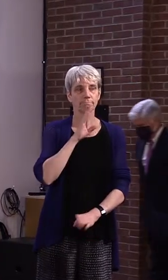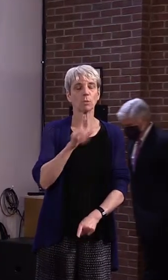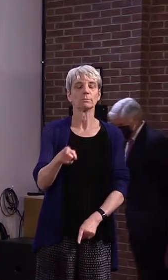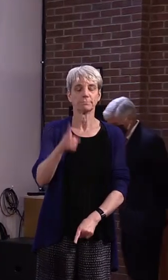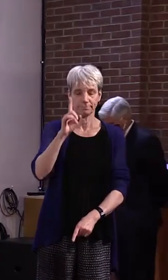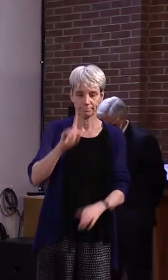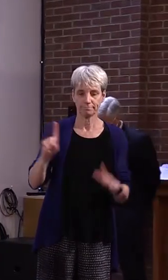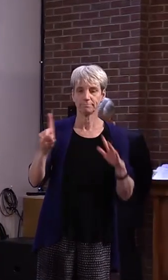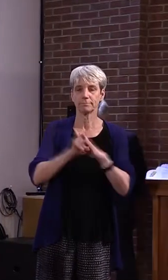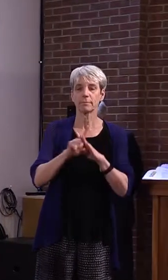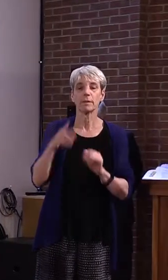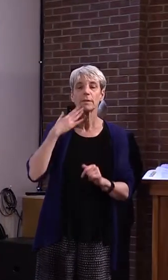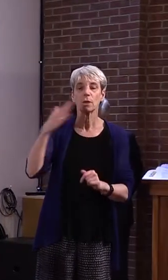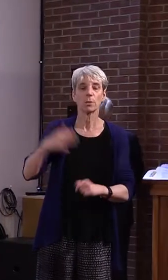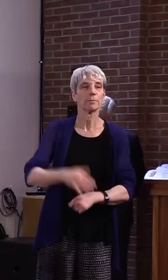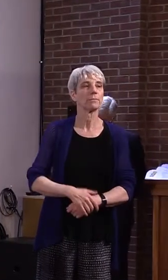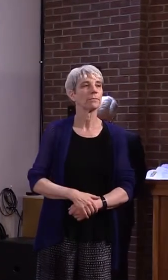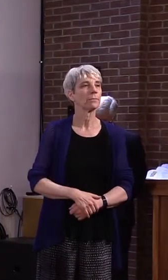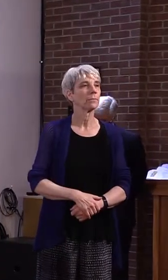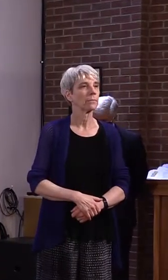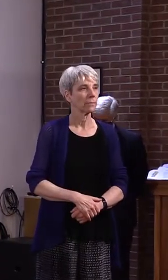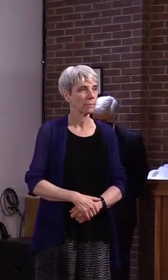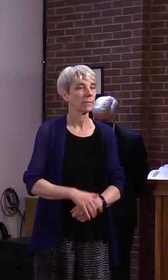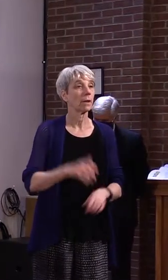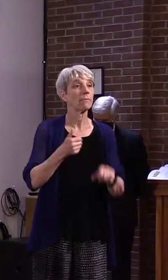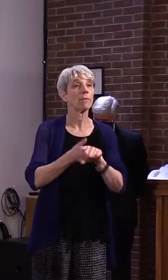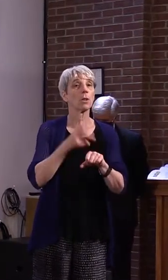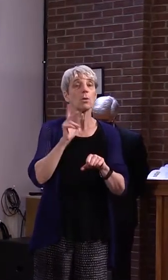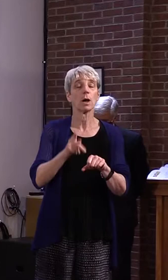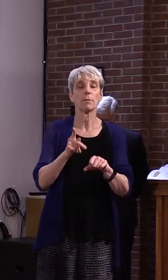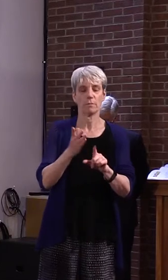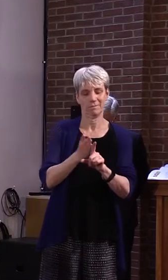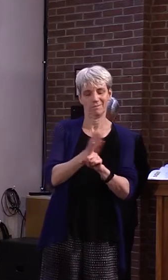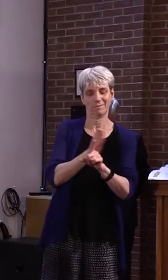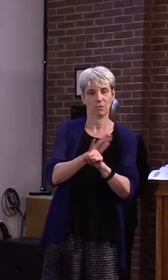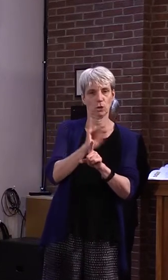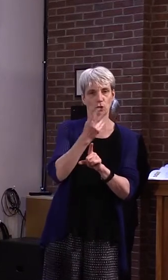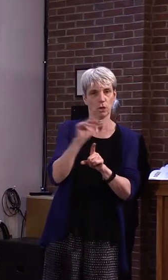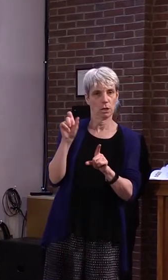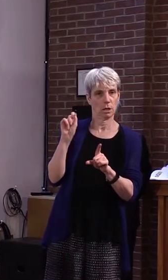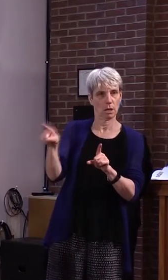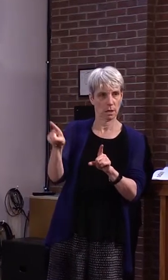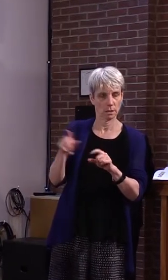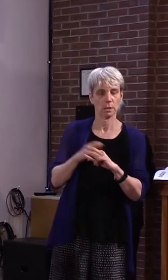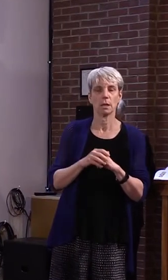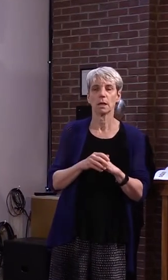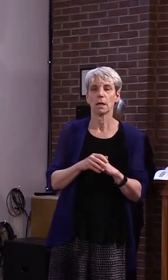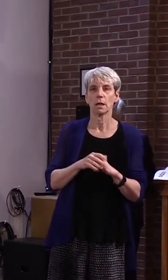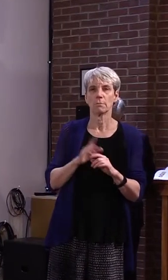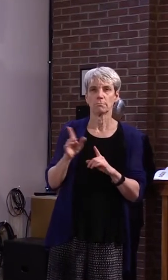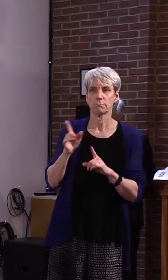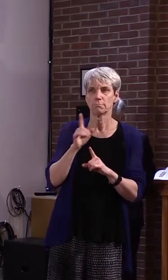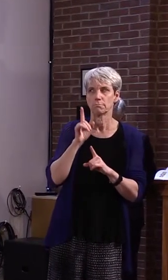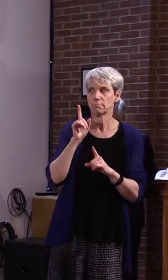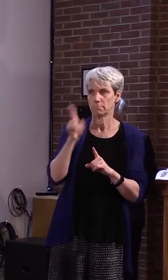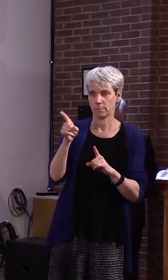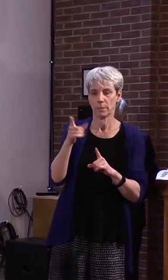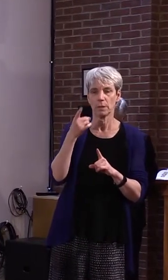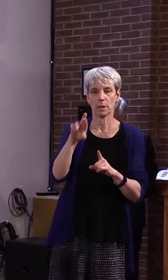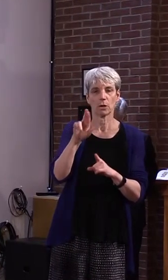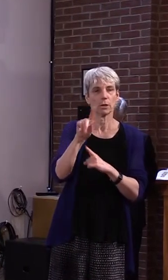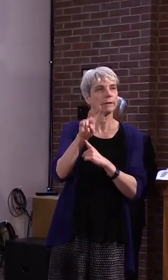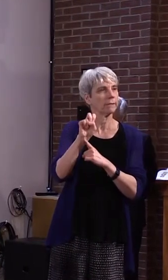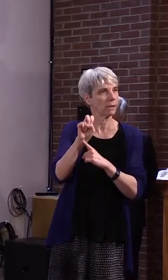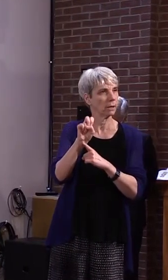Thank you. This question is a follow-up, I believe, from what John just asked, and I believe it would be directed best towards Dr. Levine in regards to the